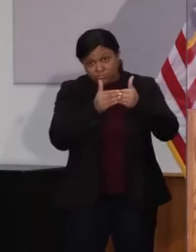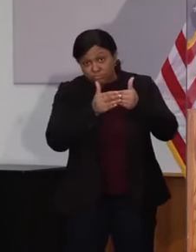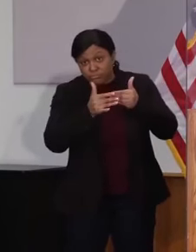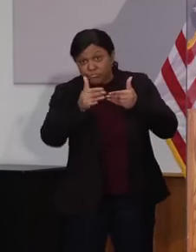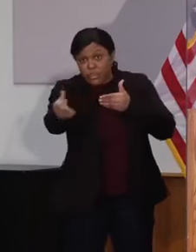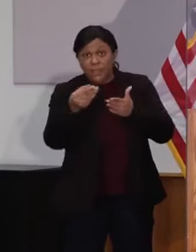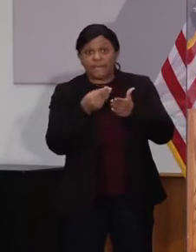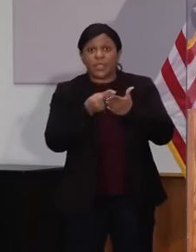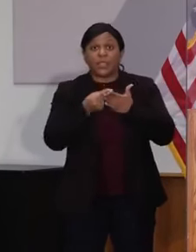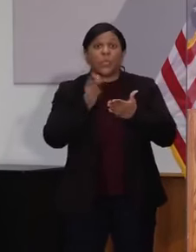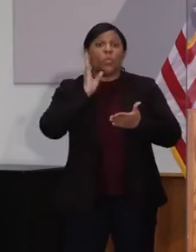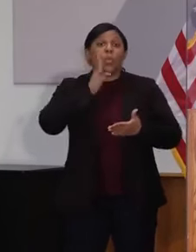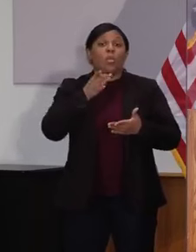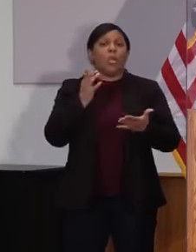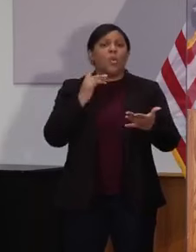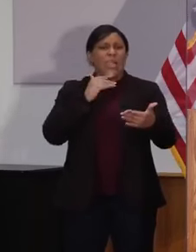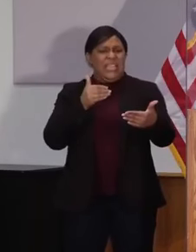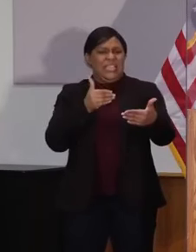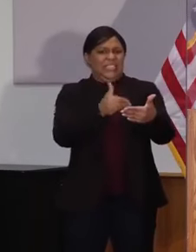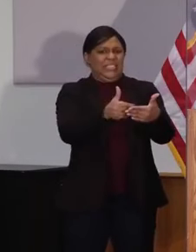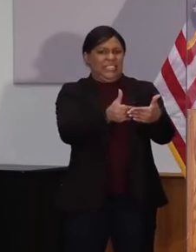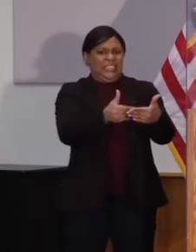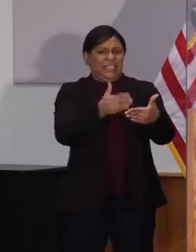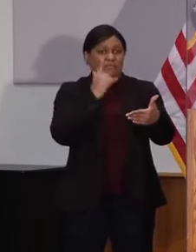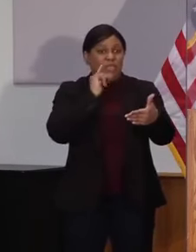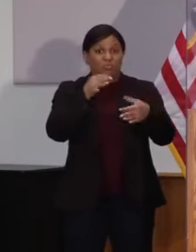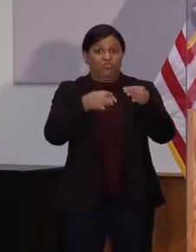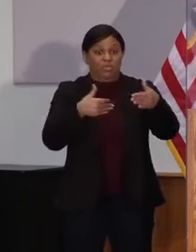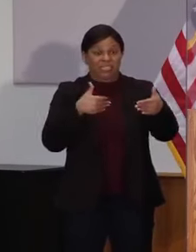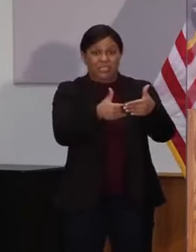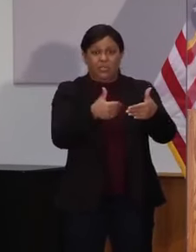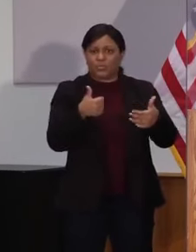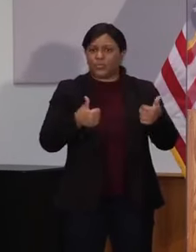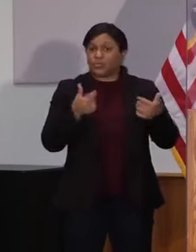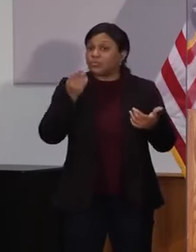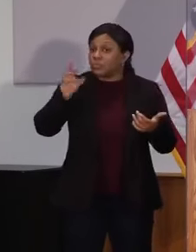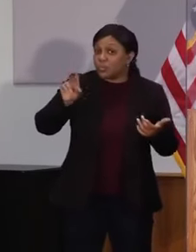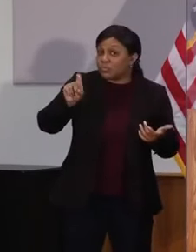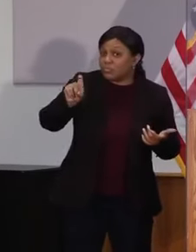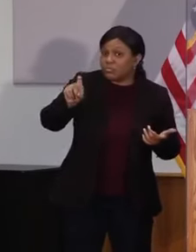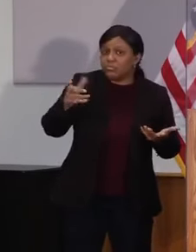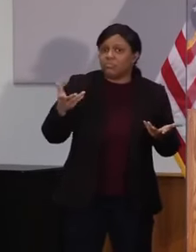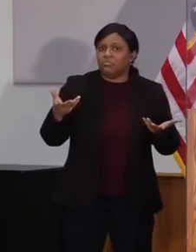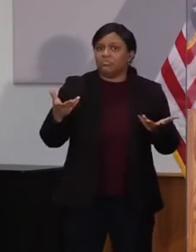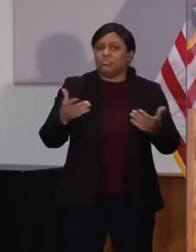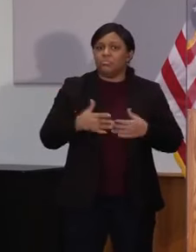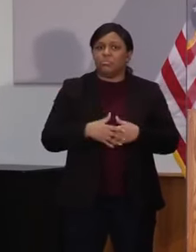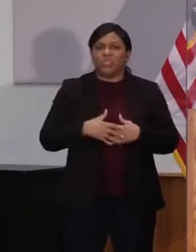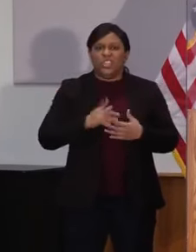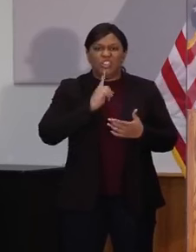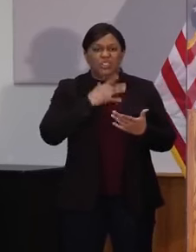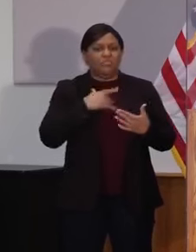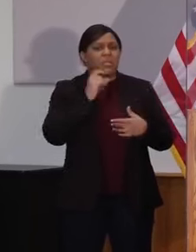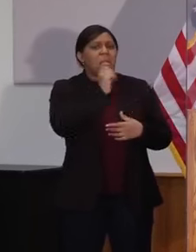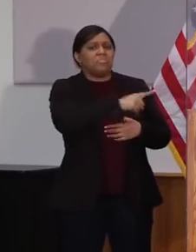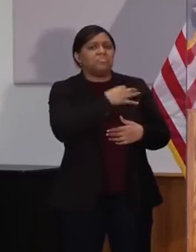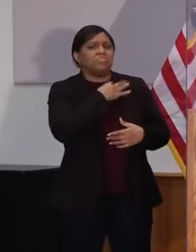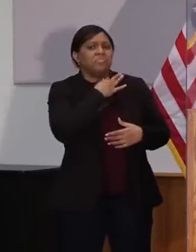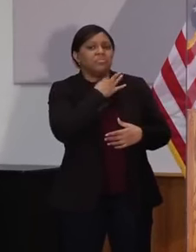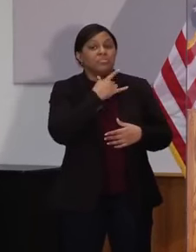just, the budget for this biennium. And would you adjust your request there, too? Yeah, I will let John talk